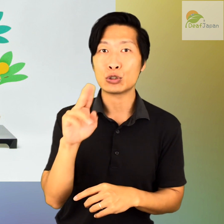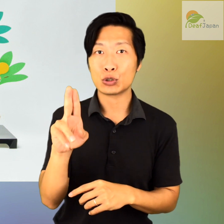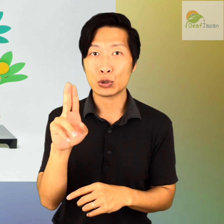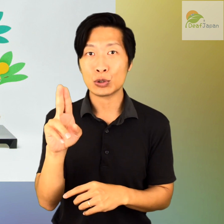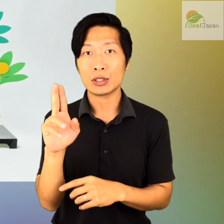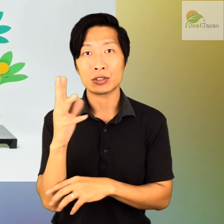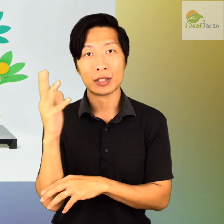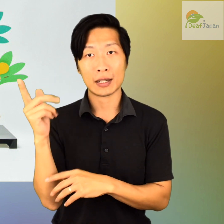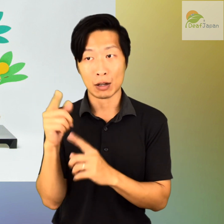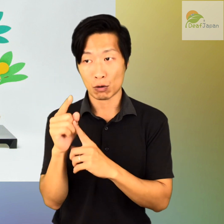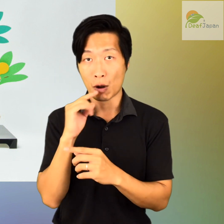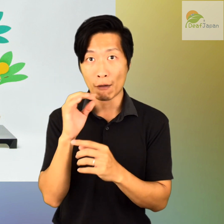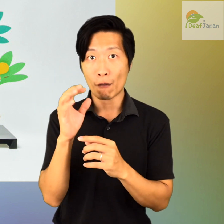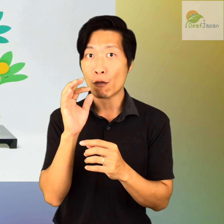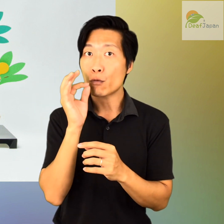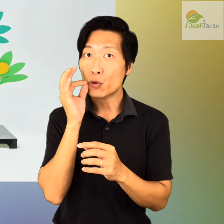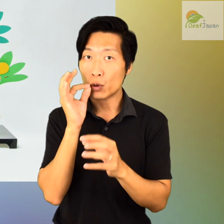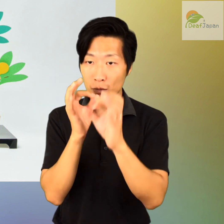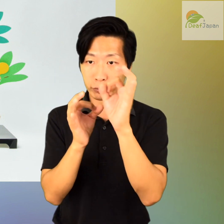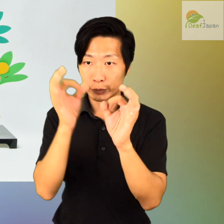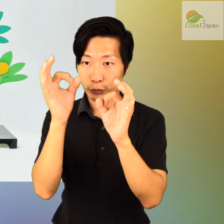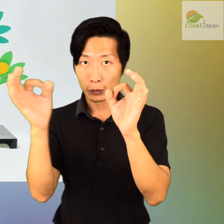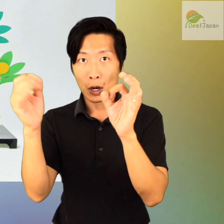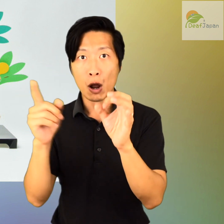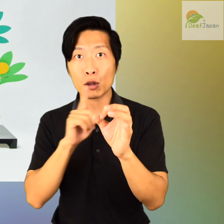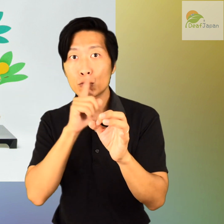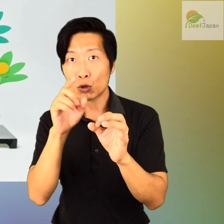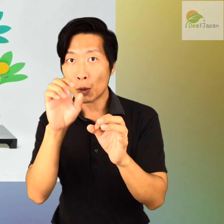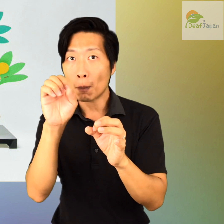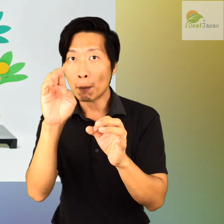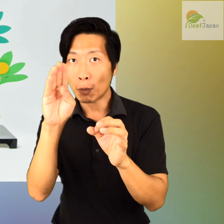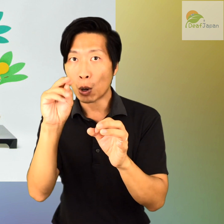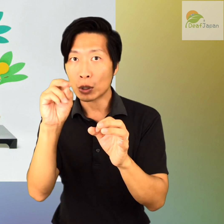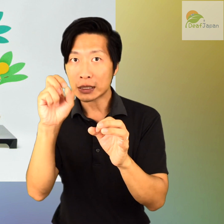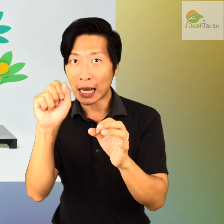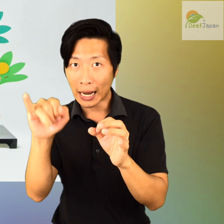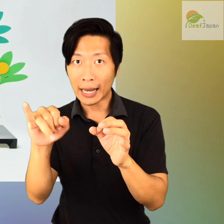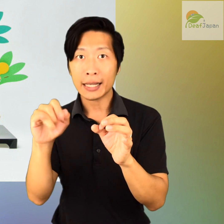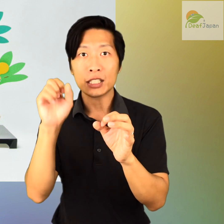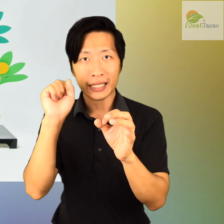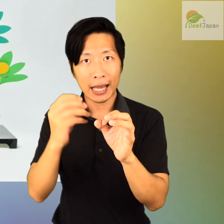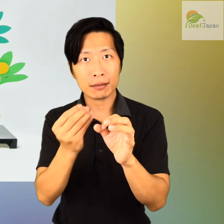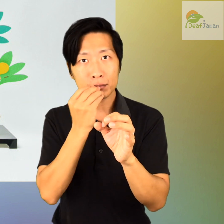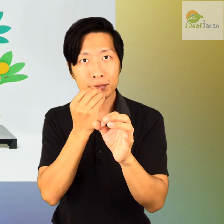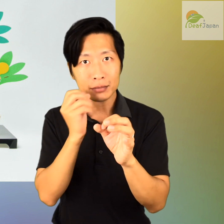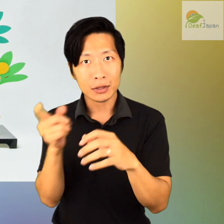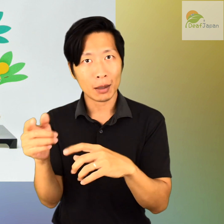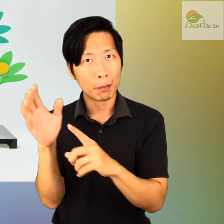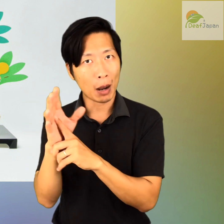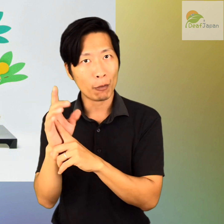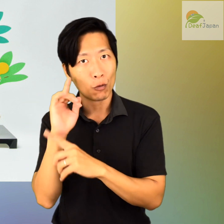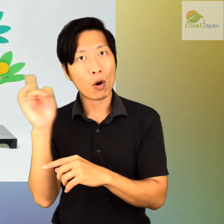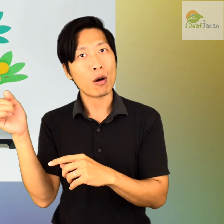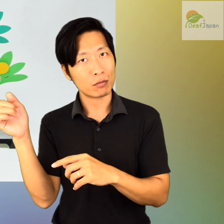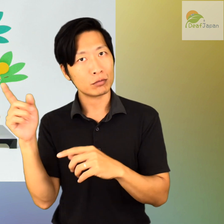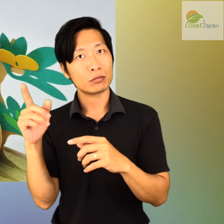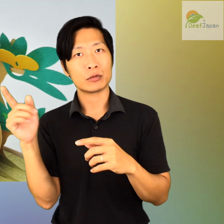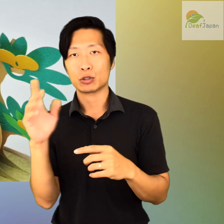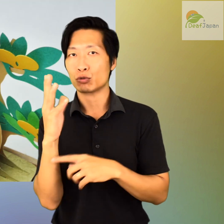tree. Kinzu citrus fruit may be tiny on real bonsai specimen, but they're still edible, making them popular